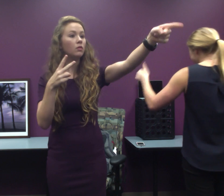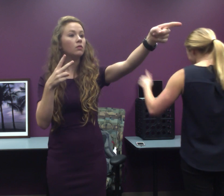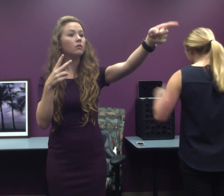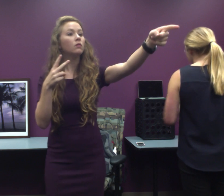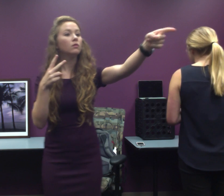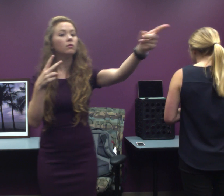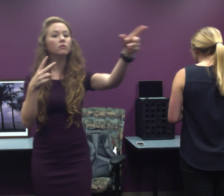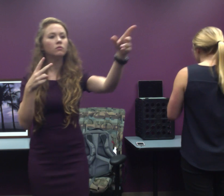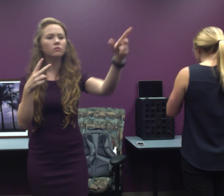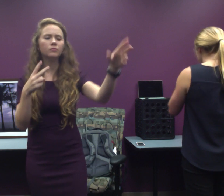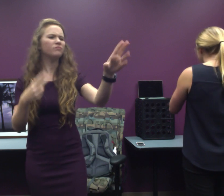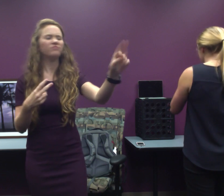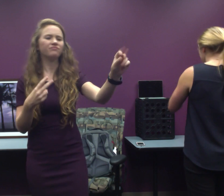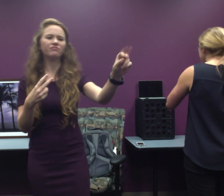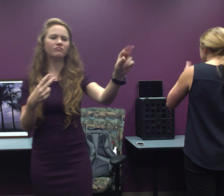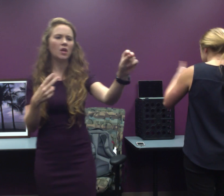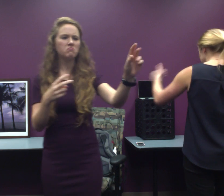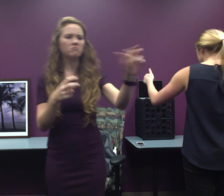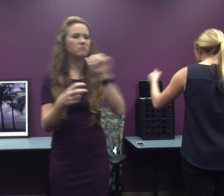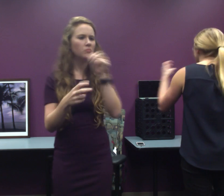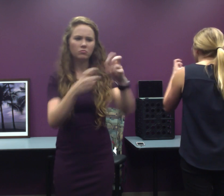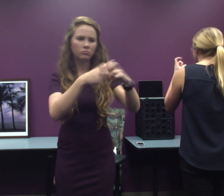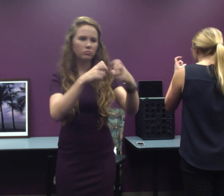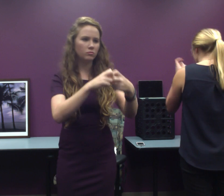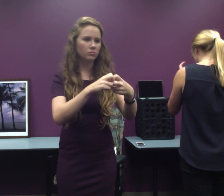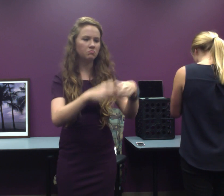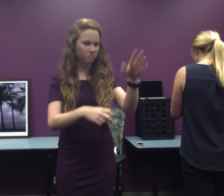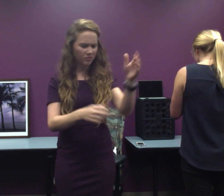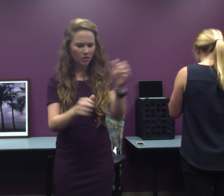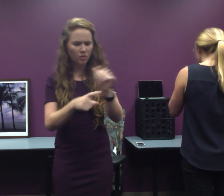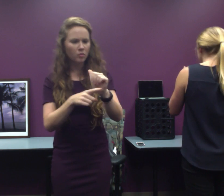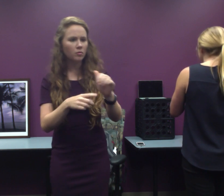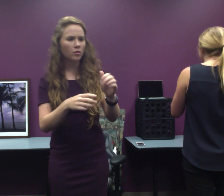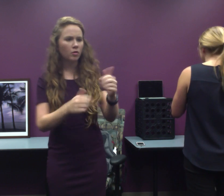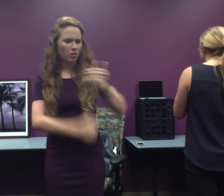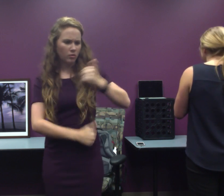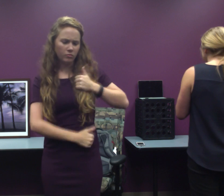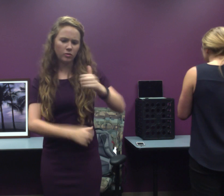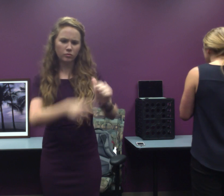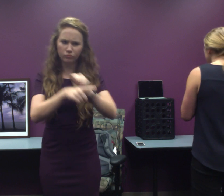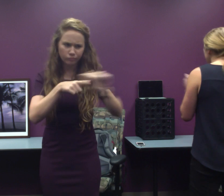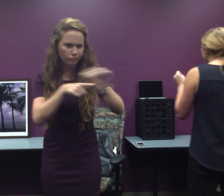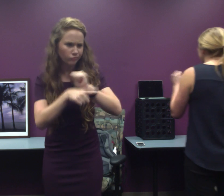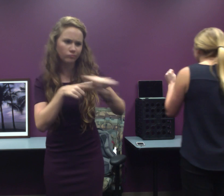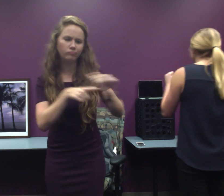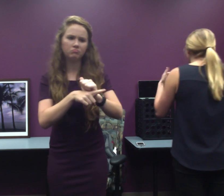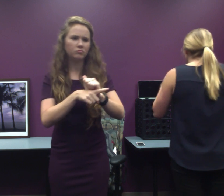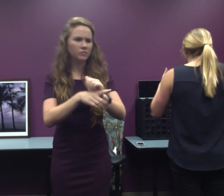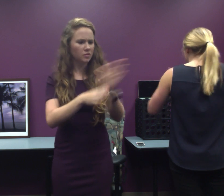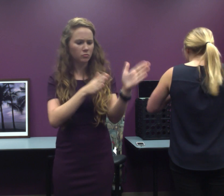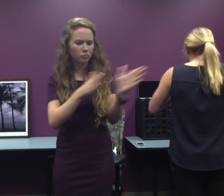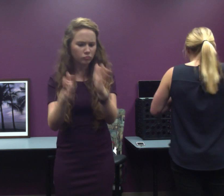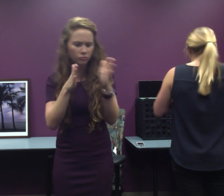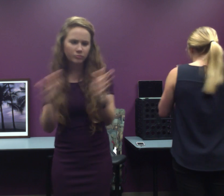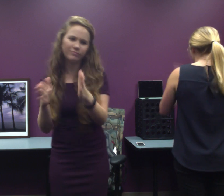Now, they didn't have problems with that. Remember, they had a trained army that had the red coats, and they were ready to go. What was their other